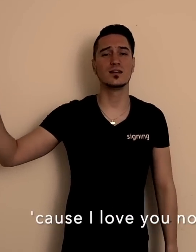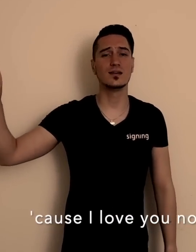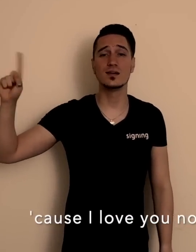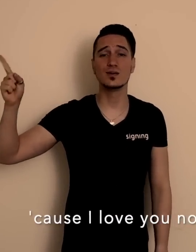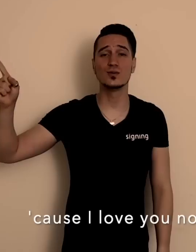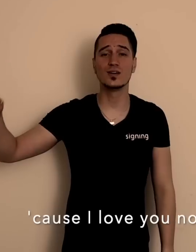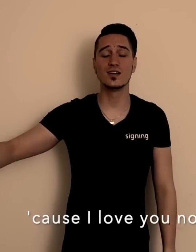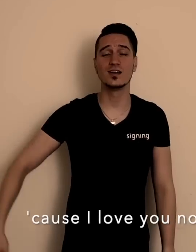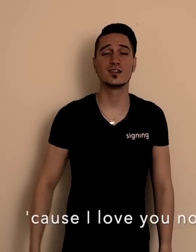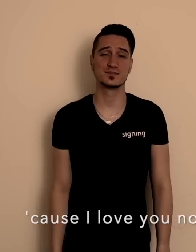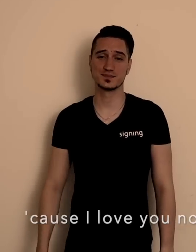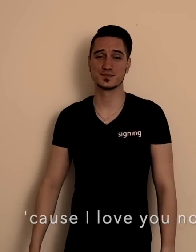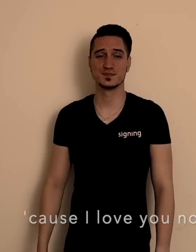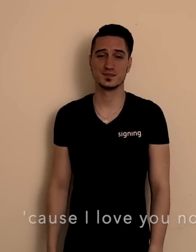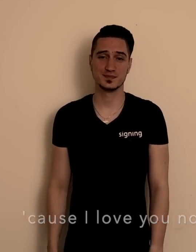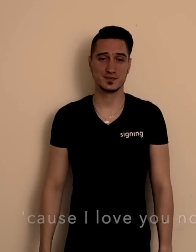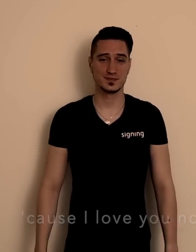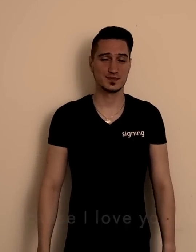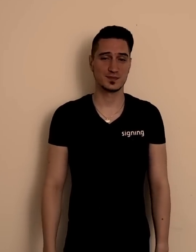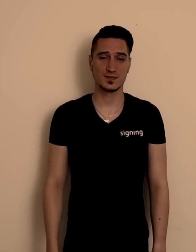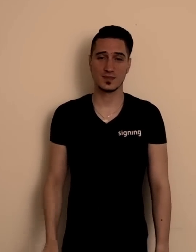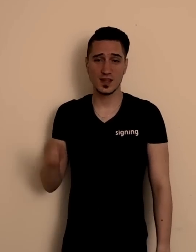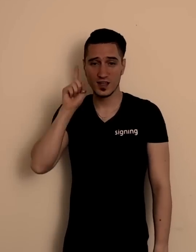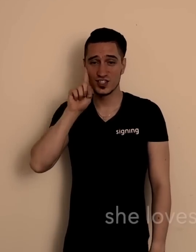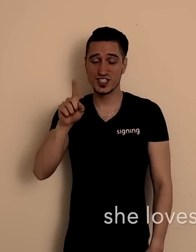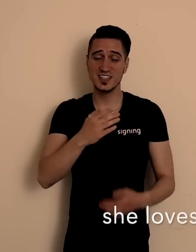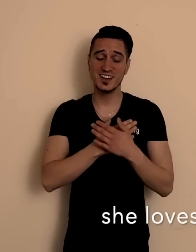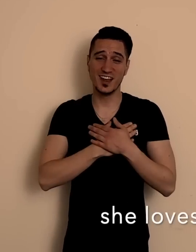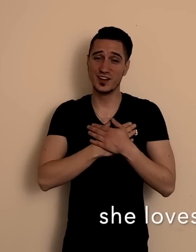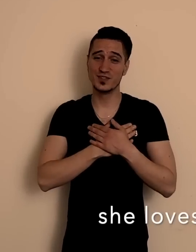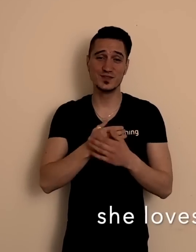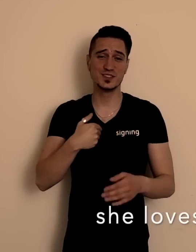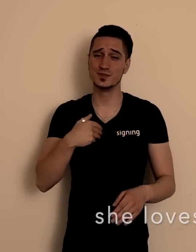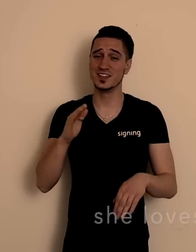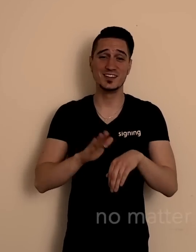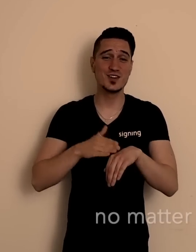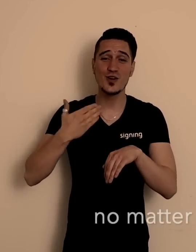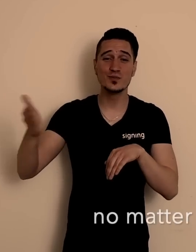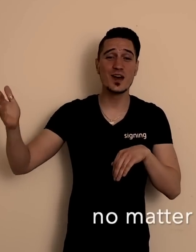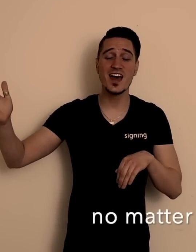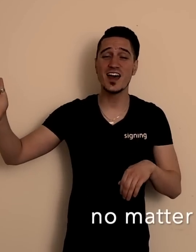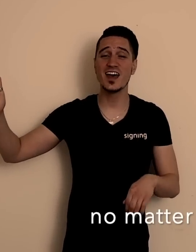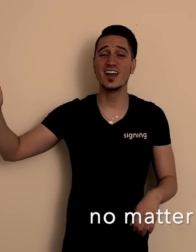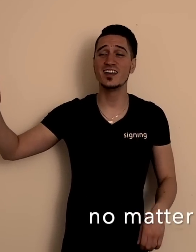what She loves me no matter